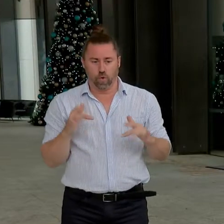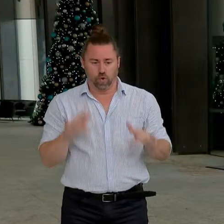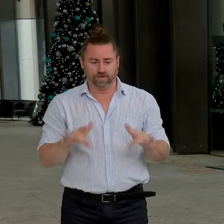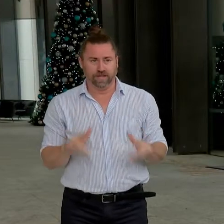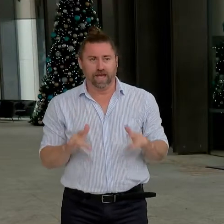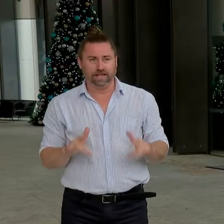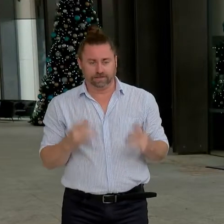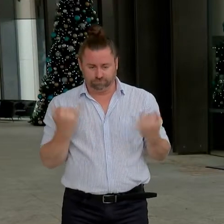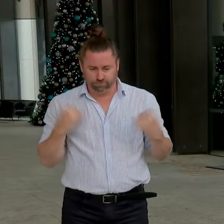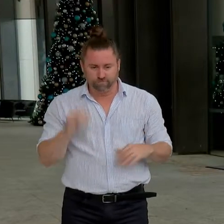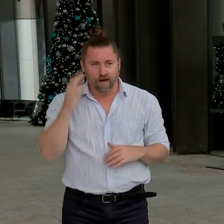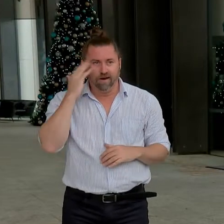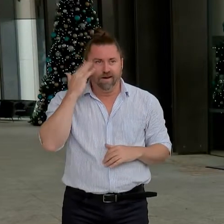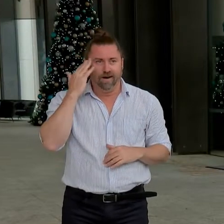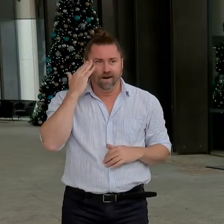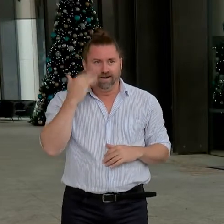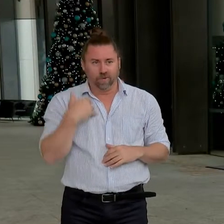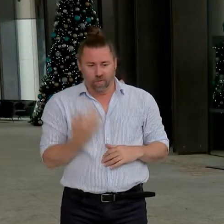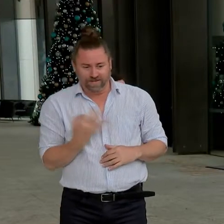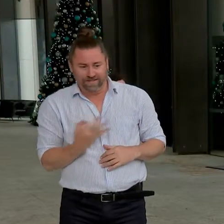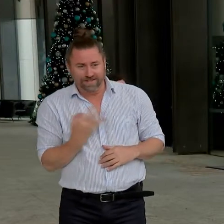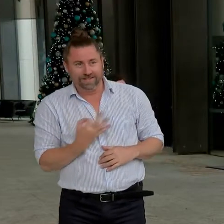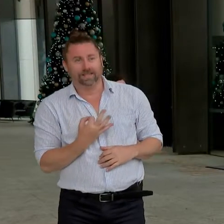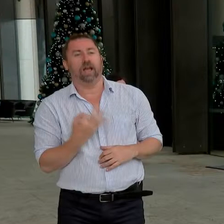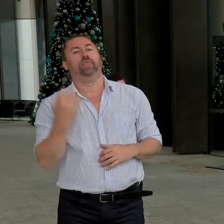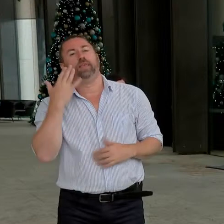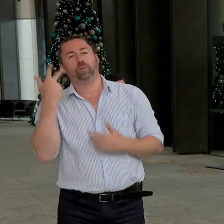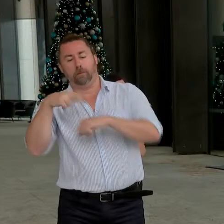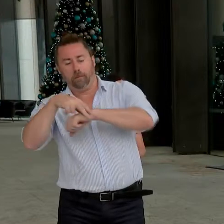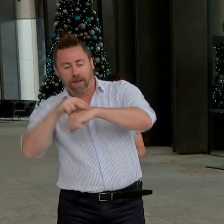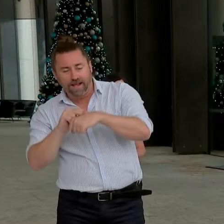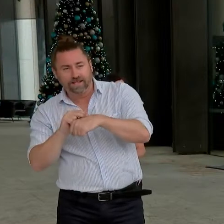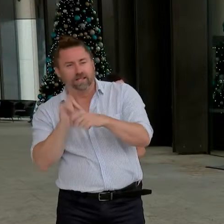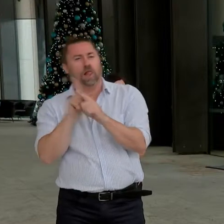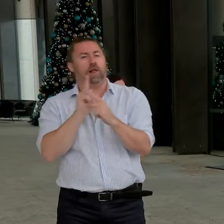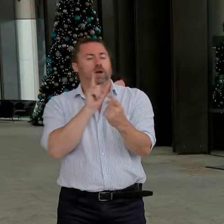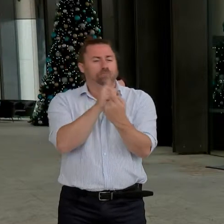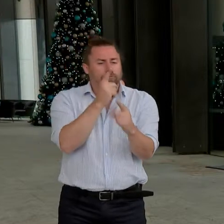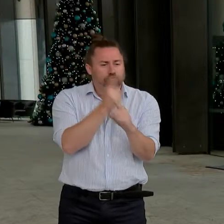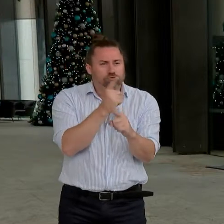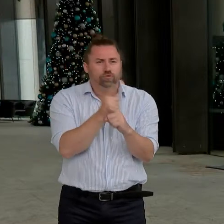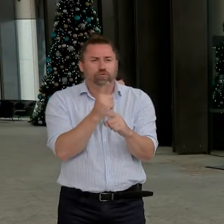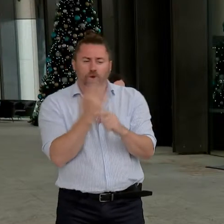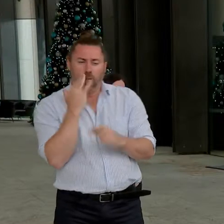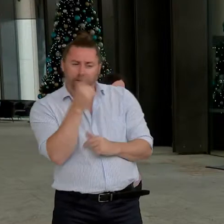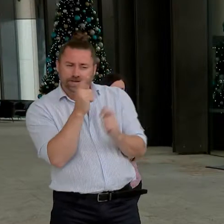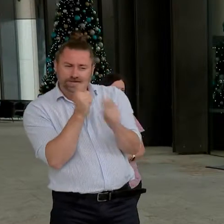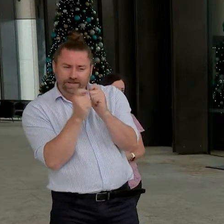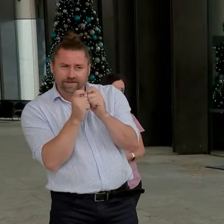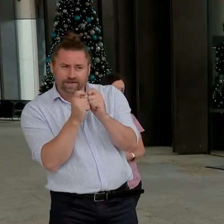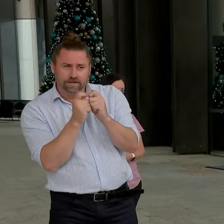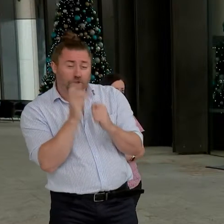because they haven't got that test back. That's when our officers will look at these things on a case-by-case basis and make a decision.